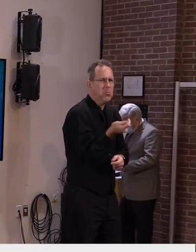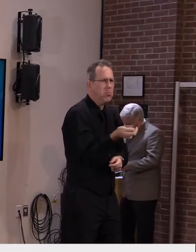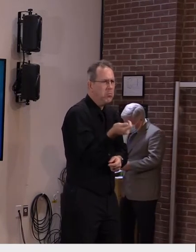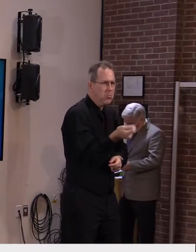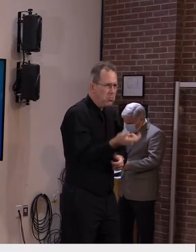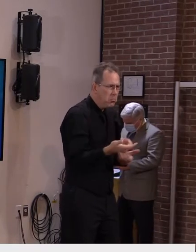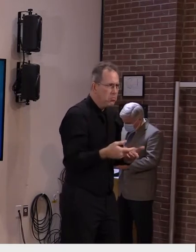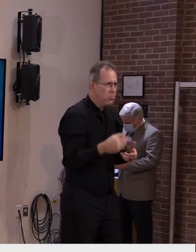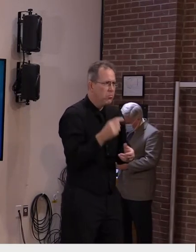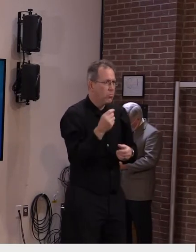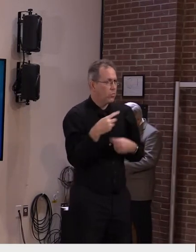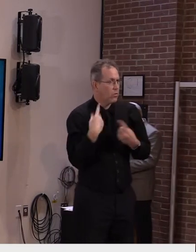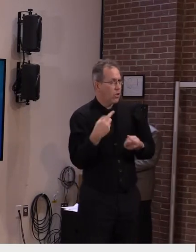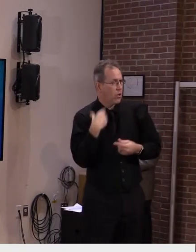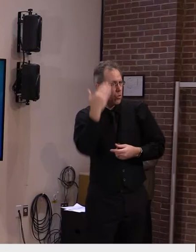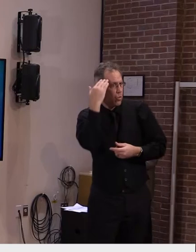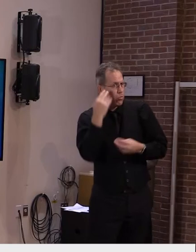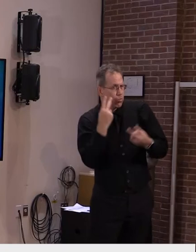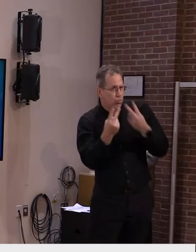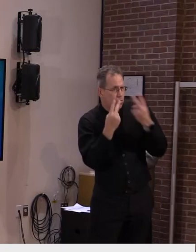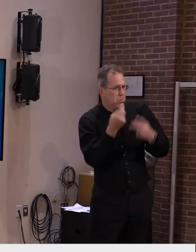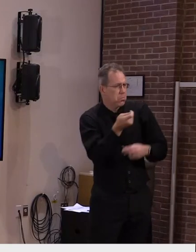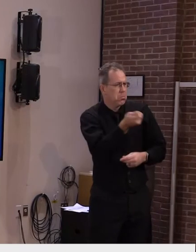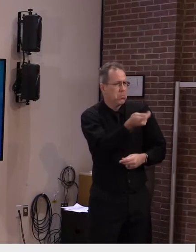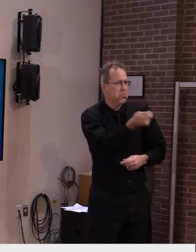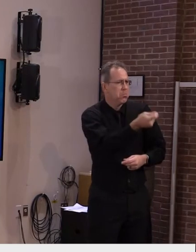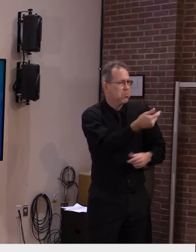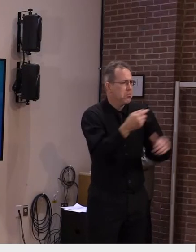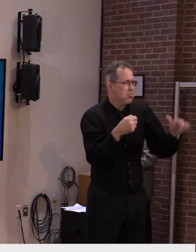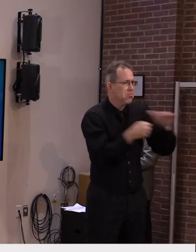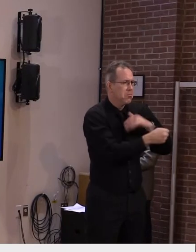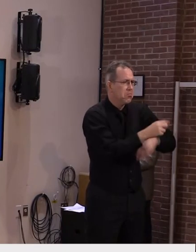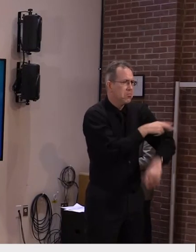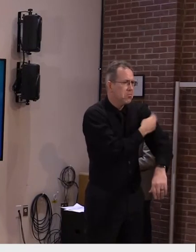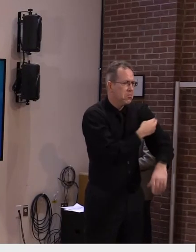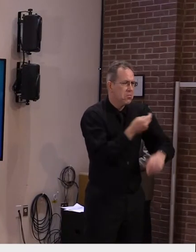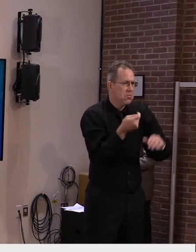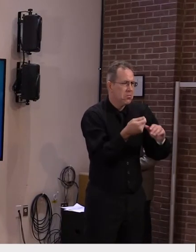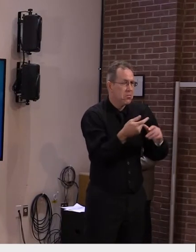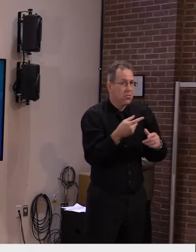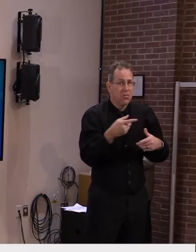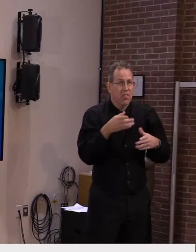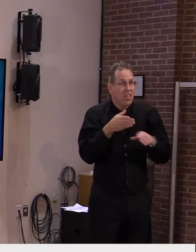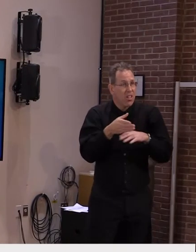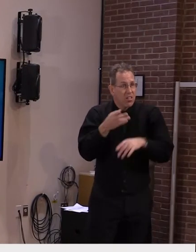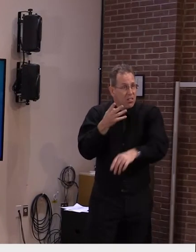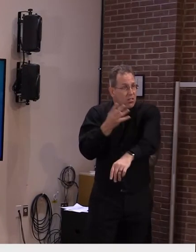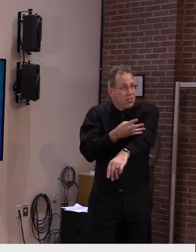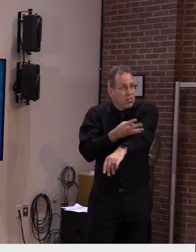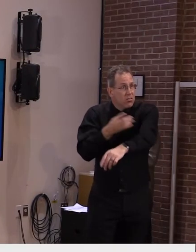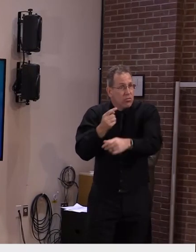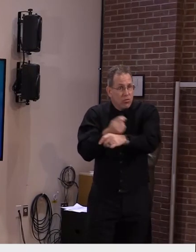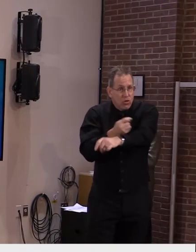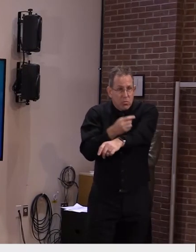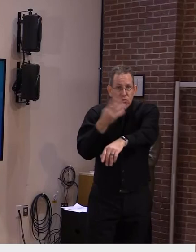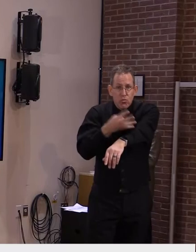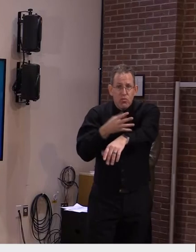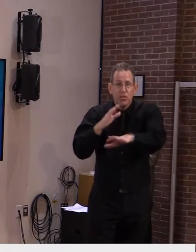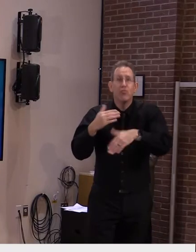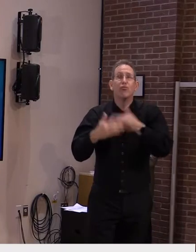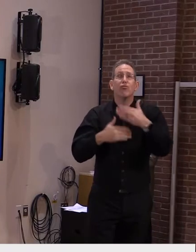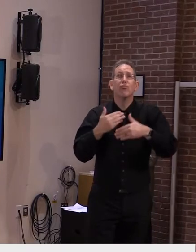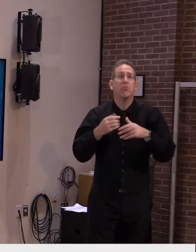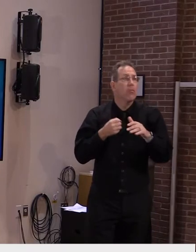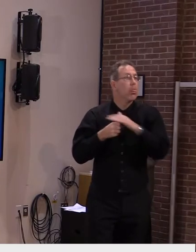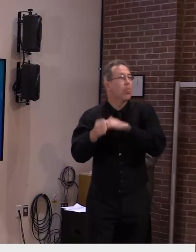go on right now in terms of data. I don't have any more firm data to give you, but that's at least a